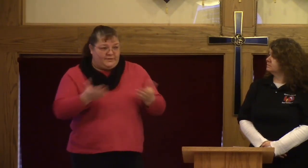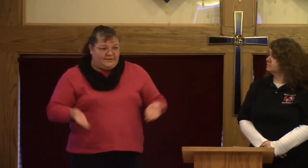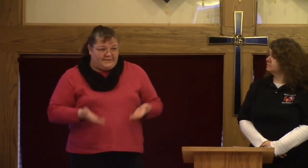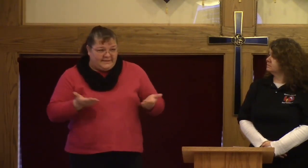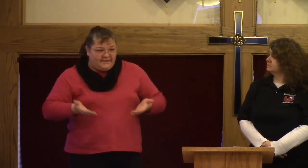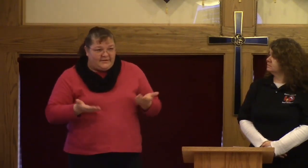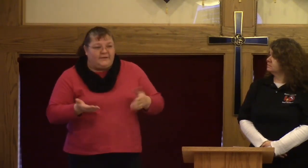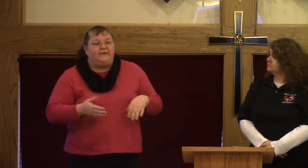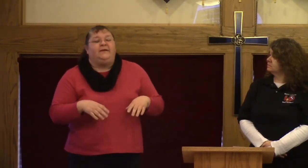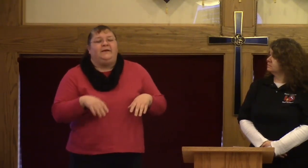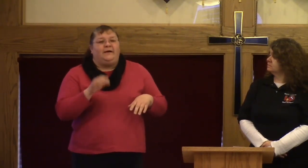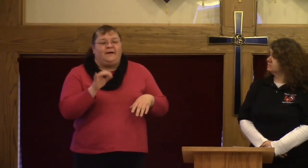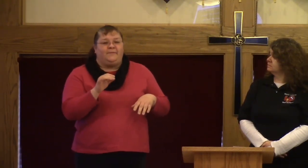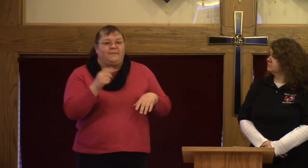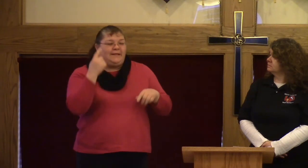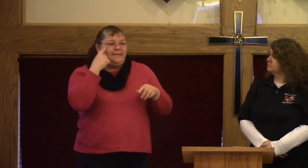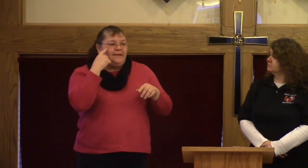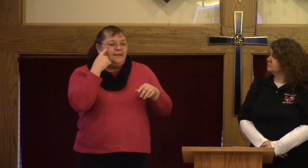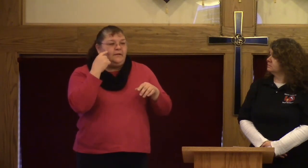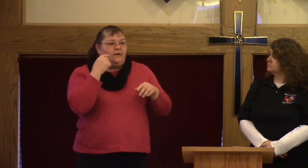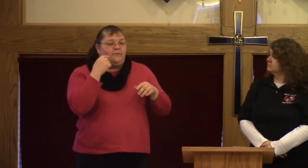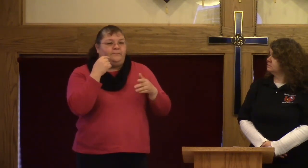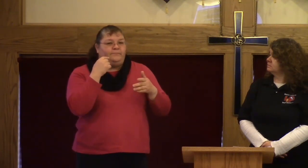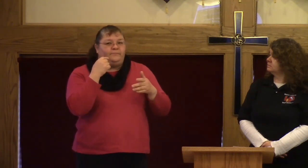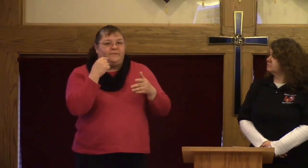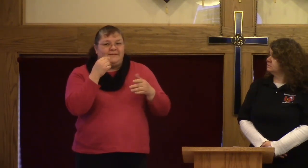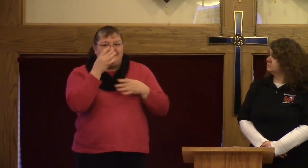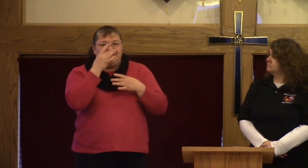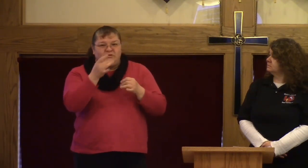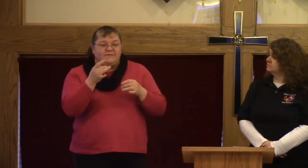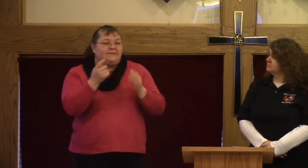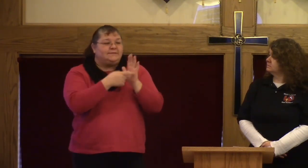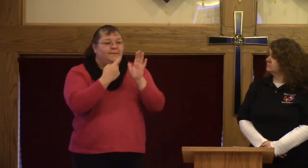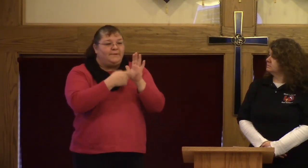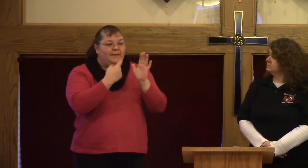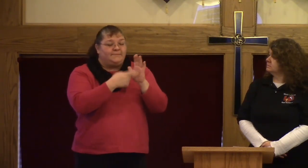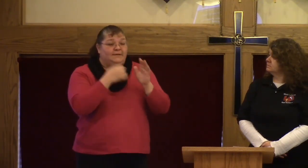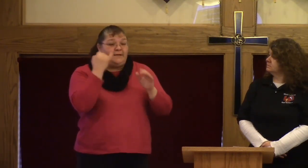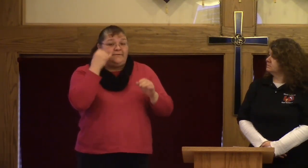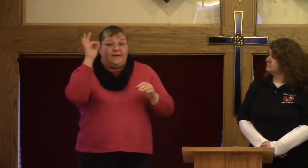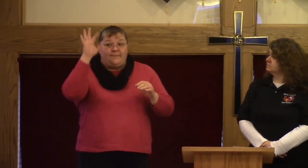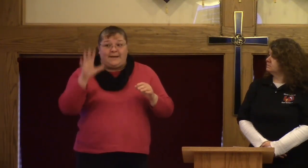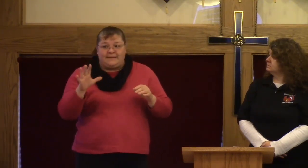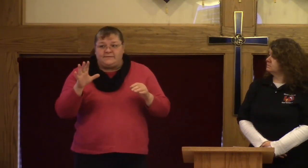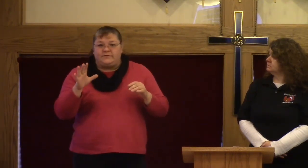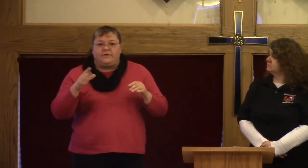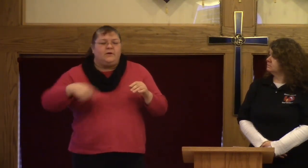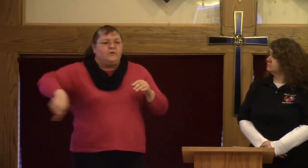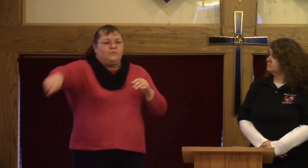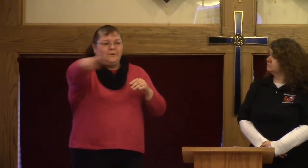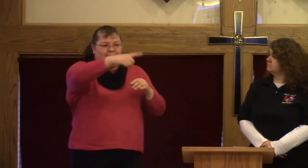all of your work here. I think, it's interesting, sometimes if the pastor,